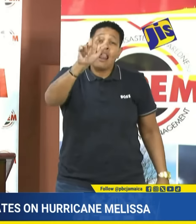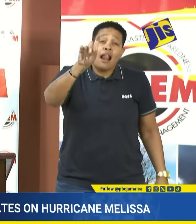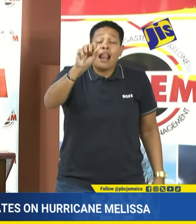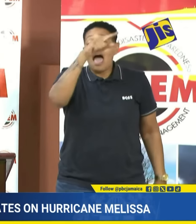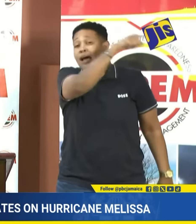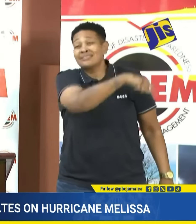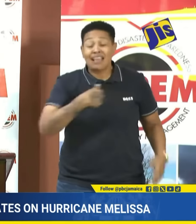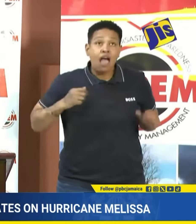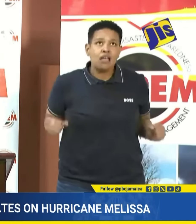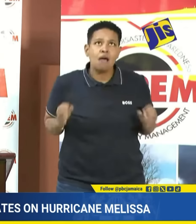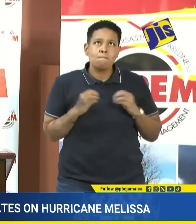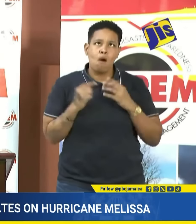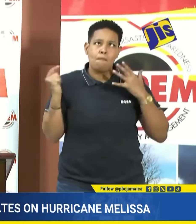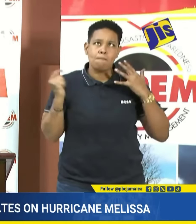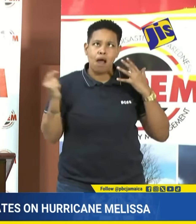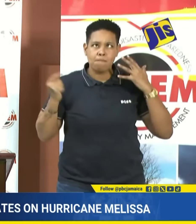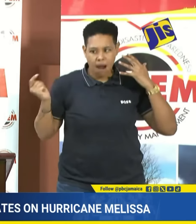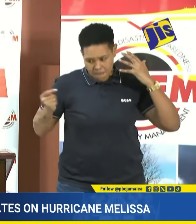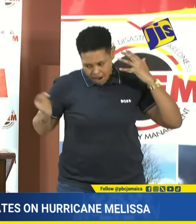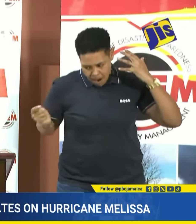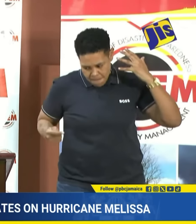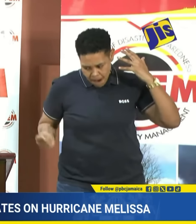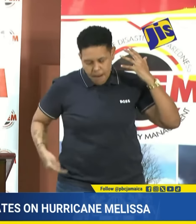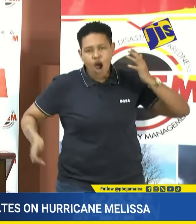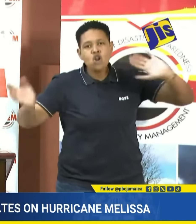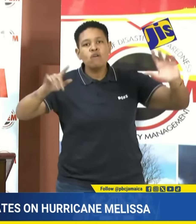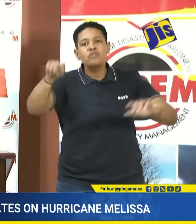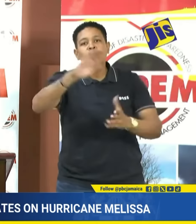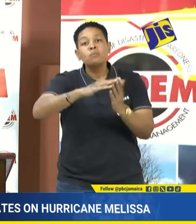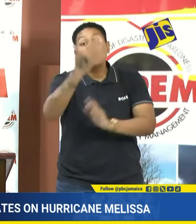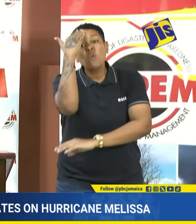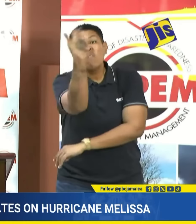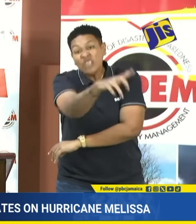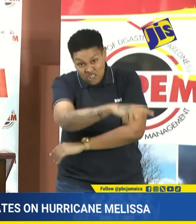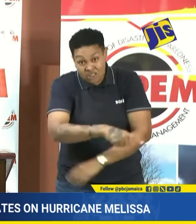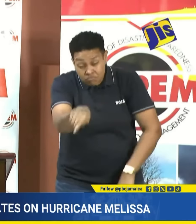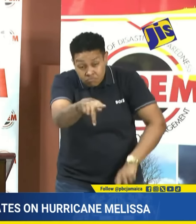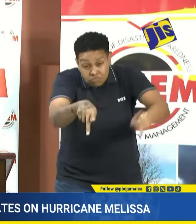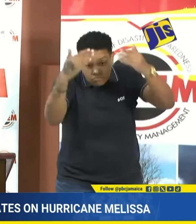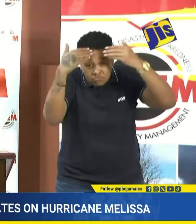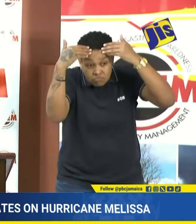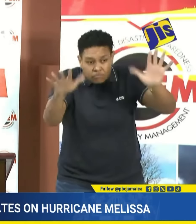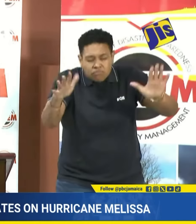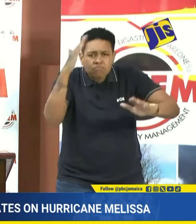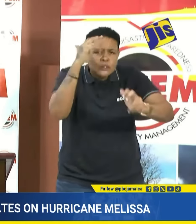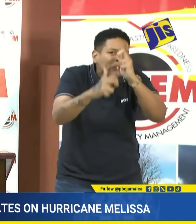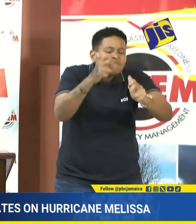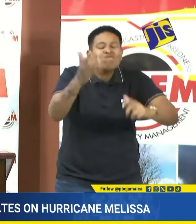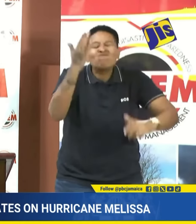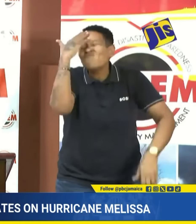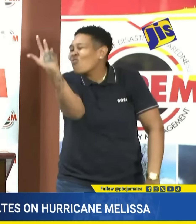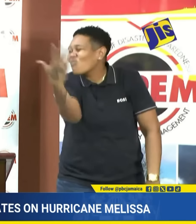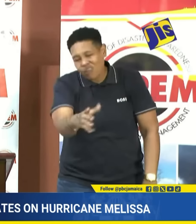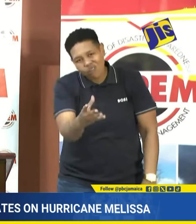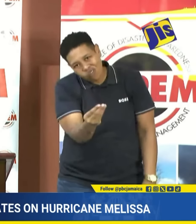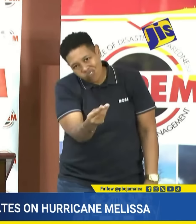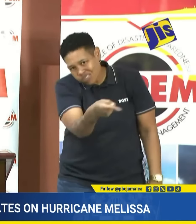Taylorlands. I can go on and name. These communities know themselves. They know the difficulties.